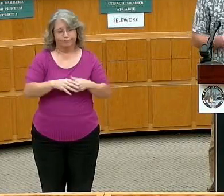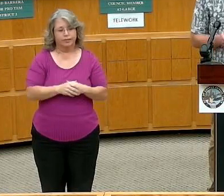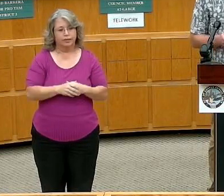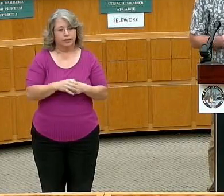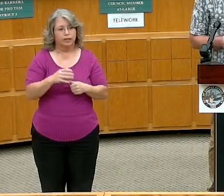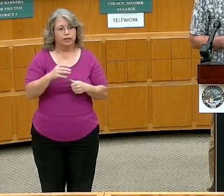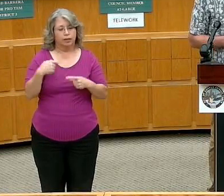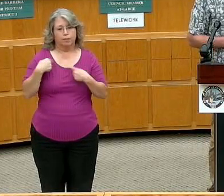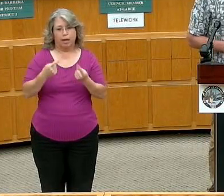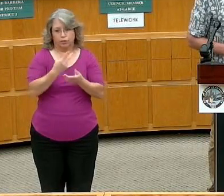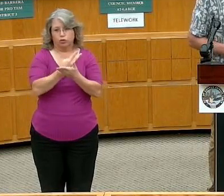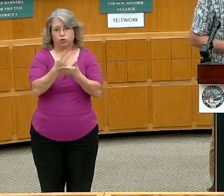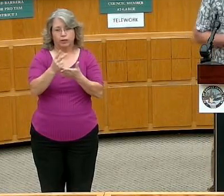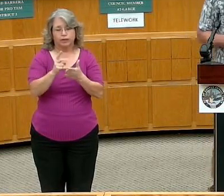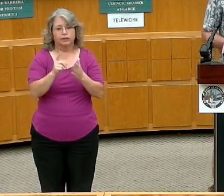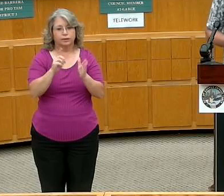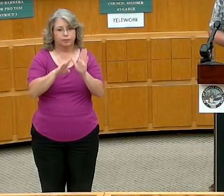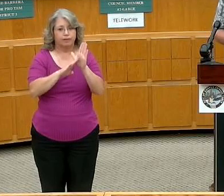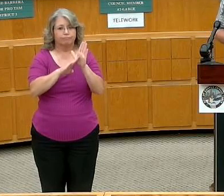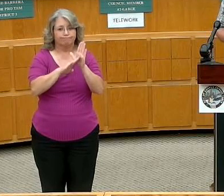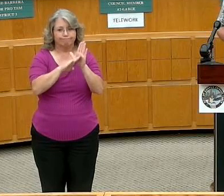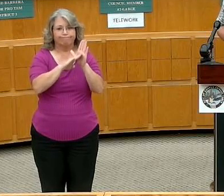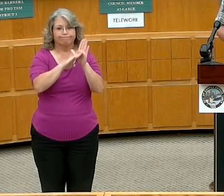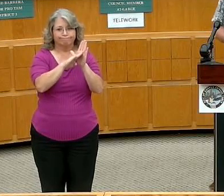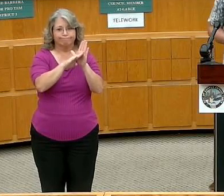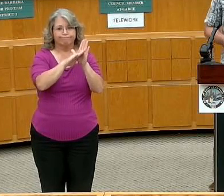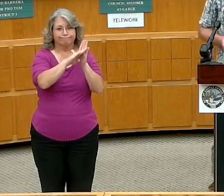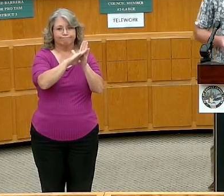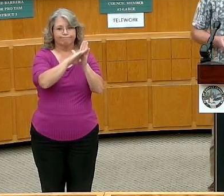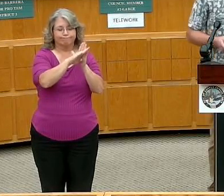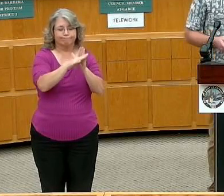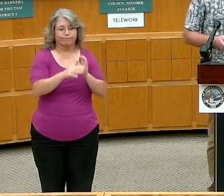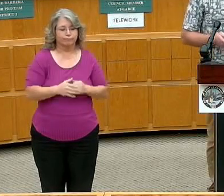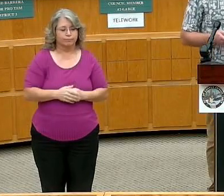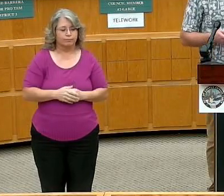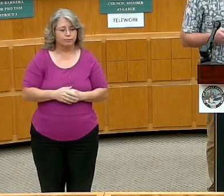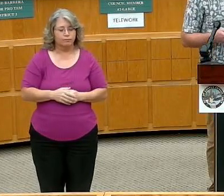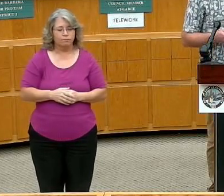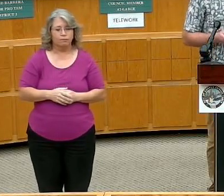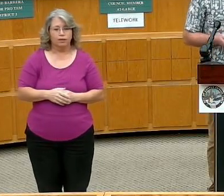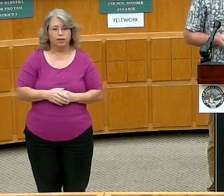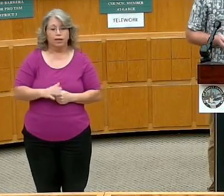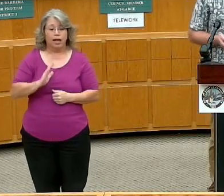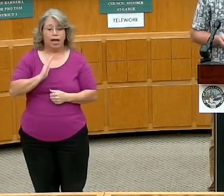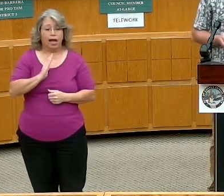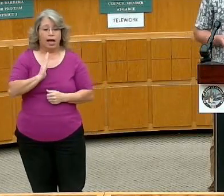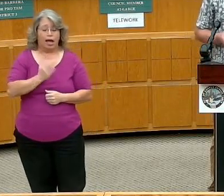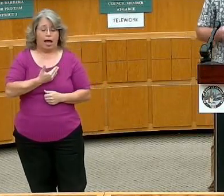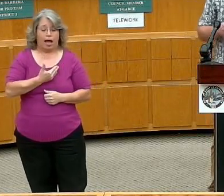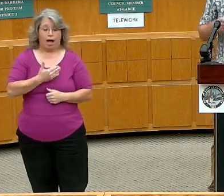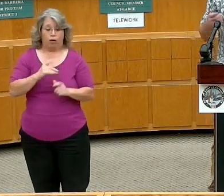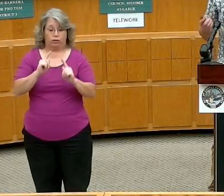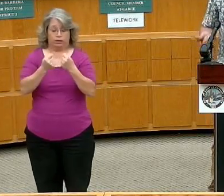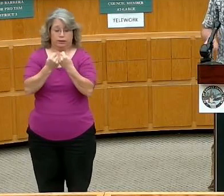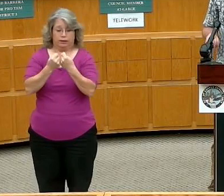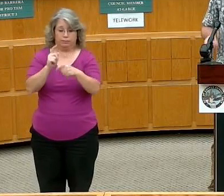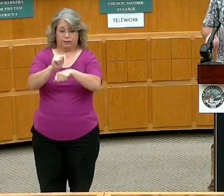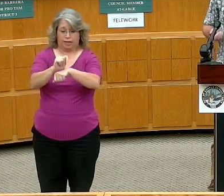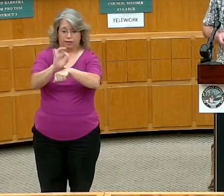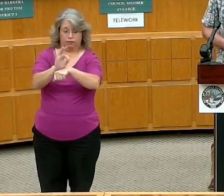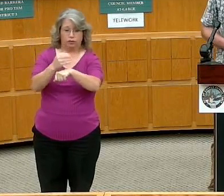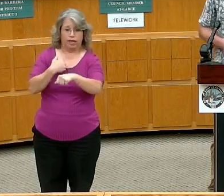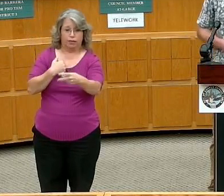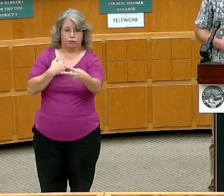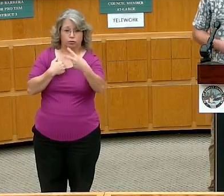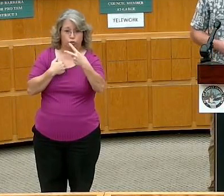weeks. So we had 2 objectives on the task force. We were going to try to take this data and any other data we could